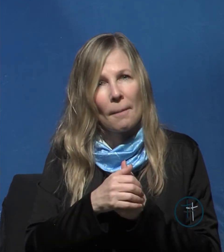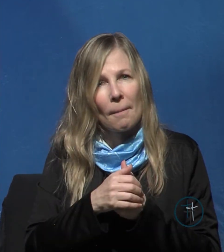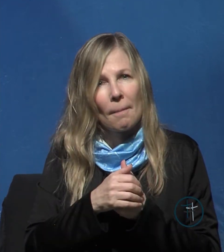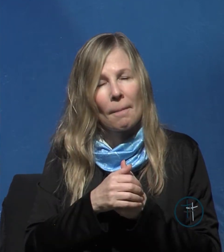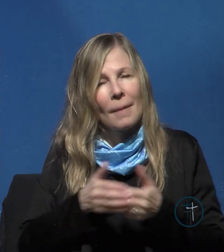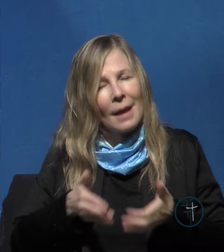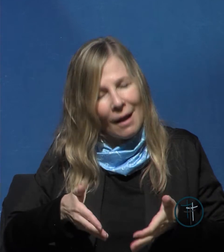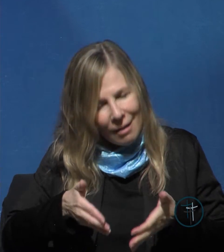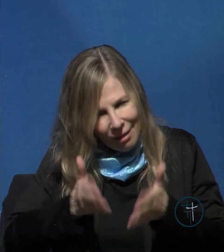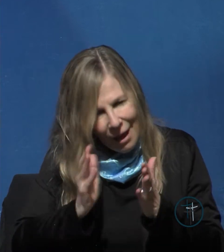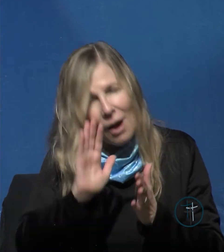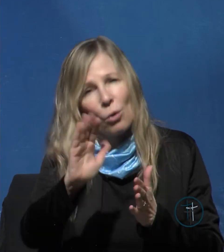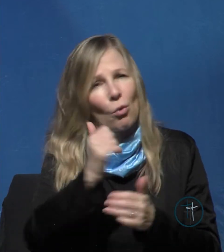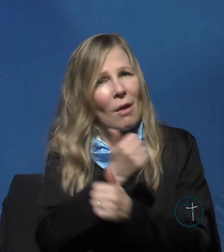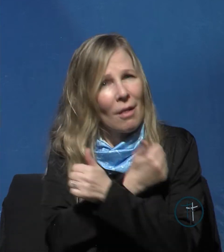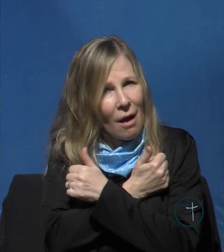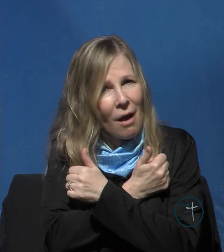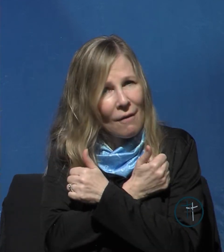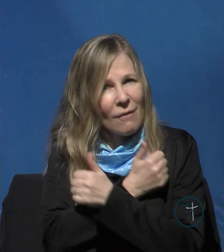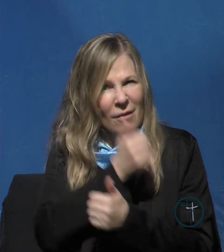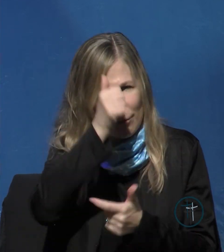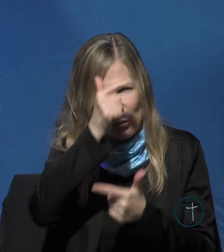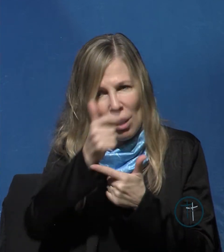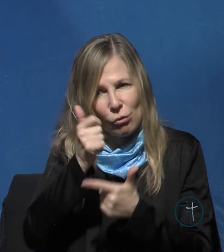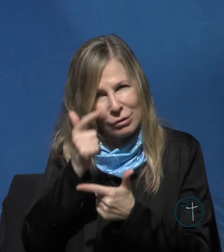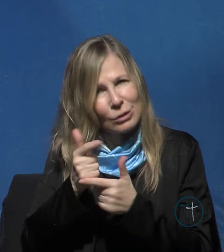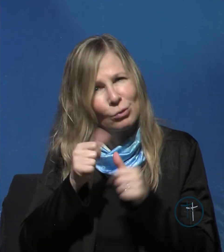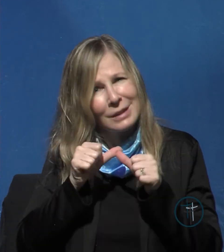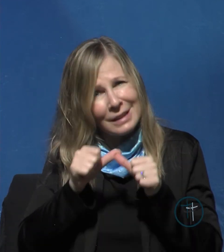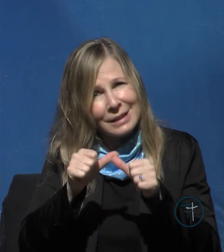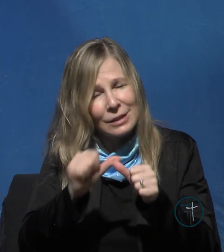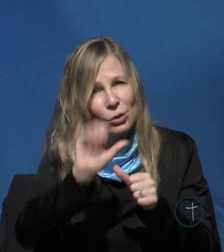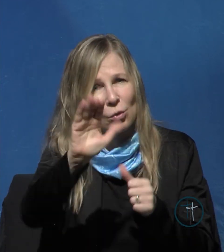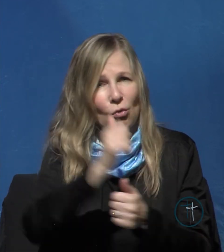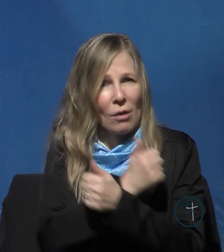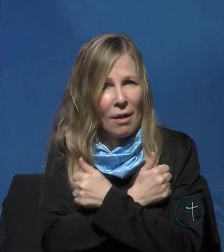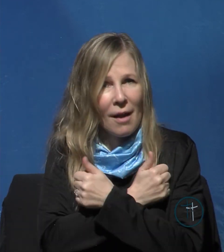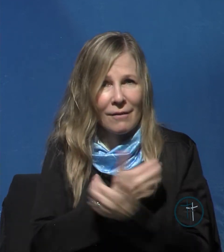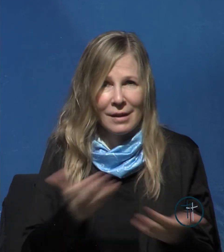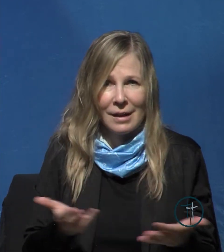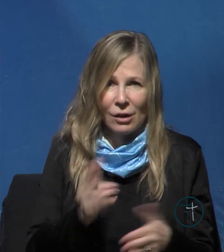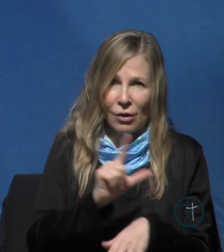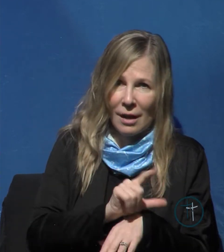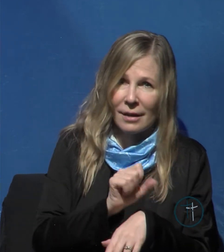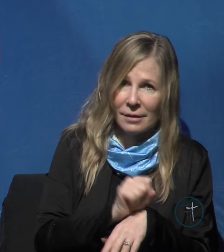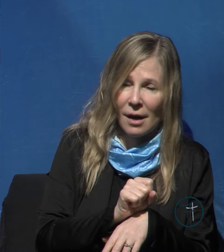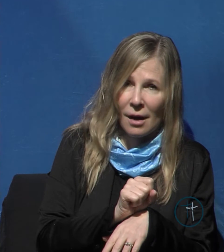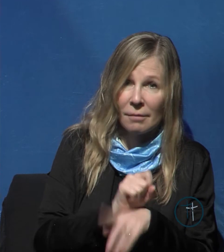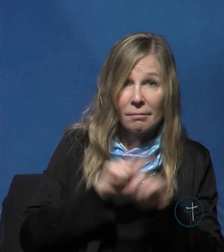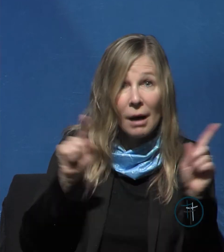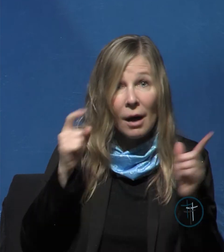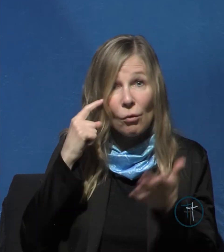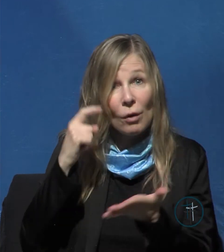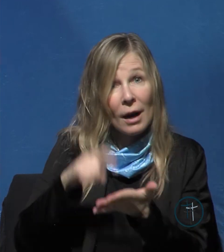Let love of the brethren continue in your life and here at Lakeside, but recognize that it should